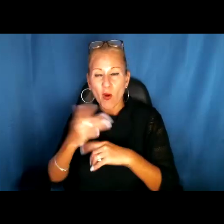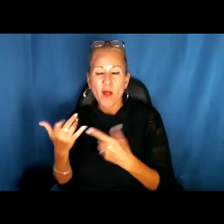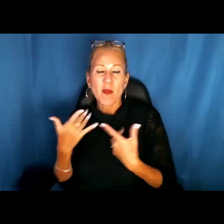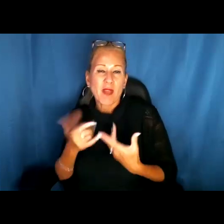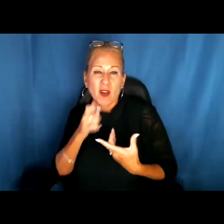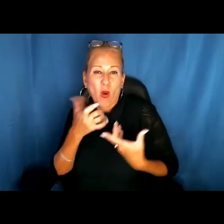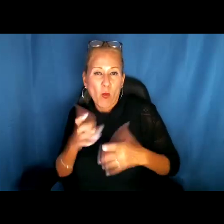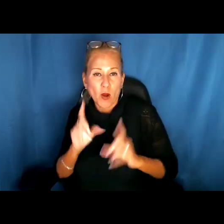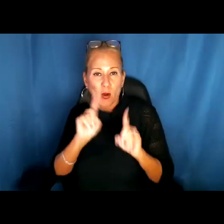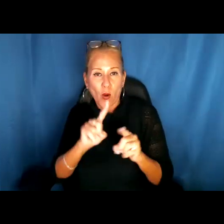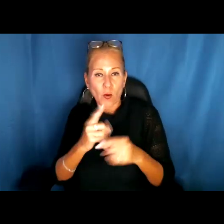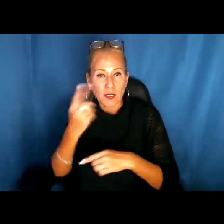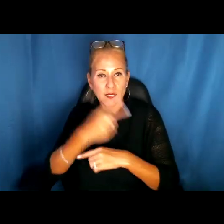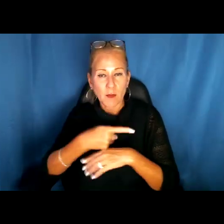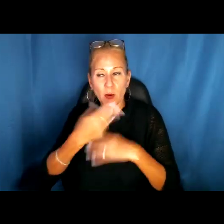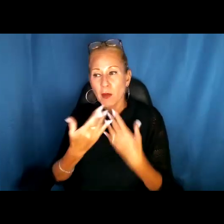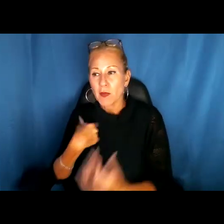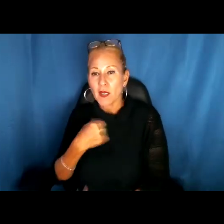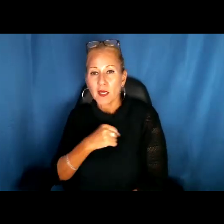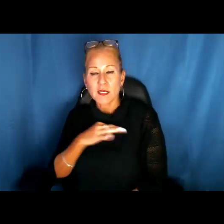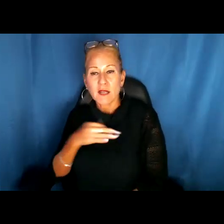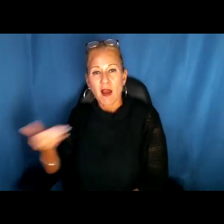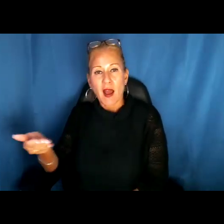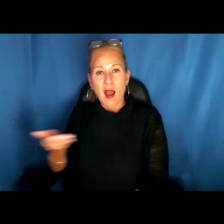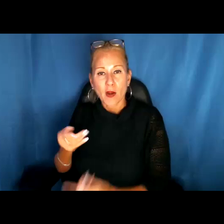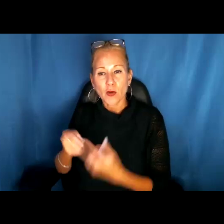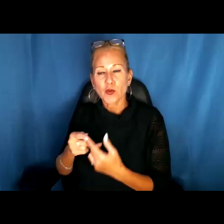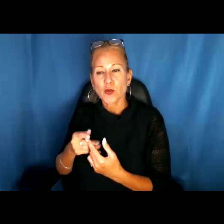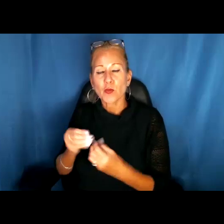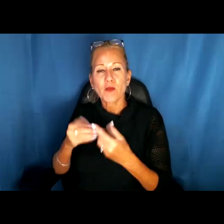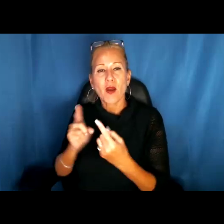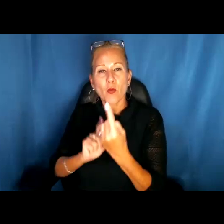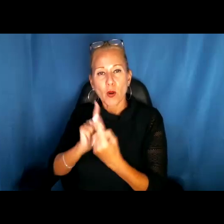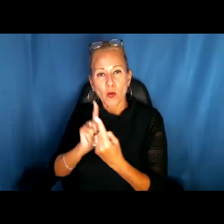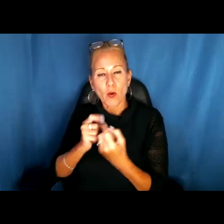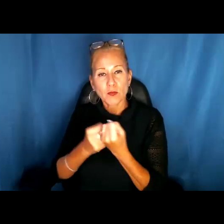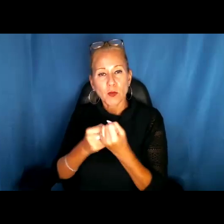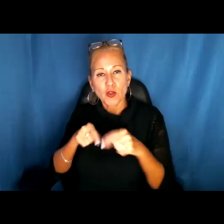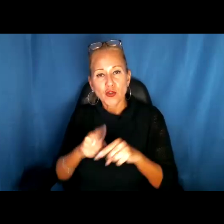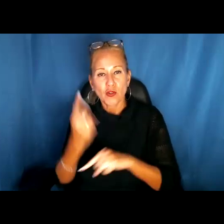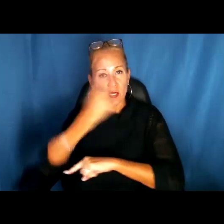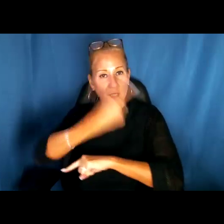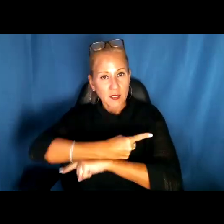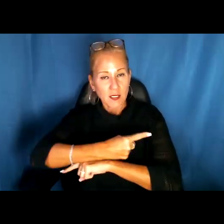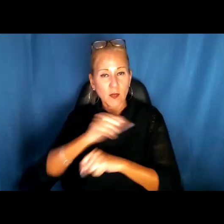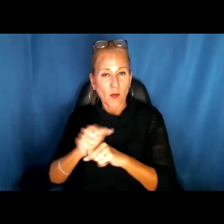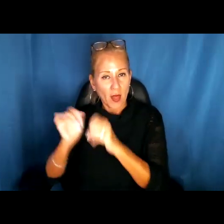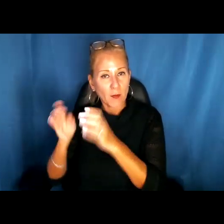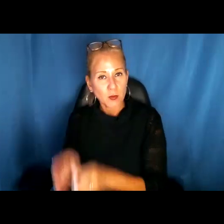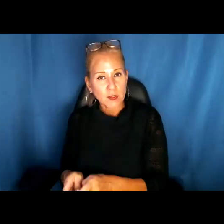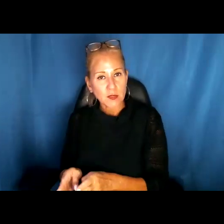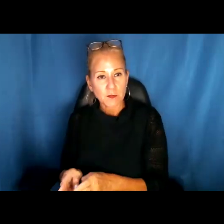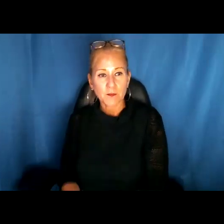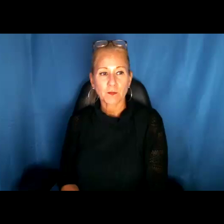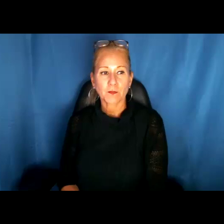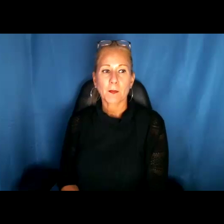go to a day program, there can be a staff hired to provide one-on-one support during the day with the person. Next